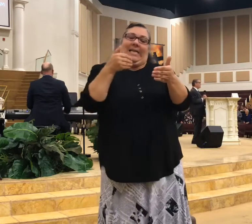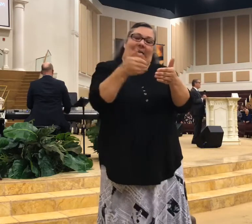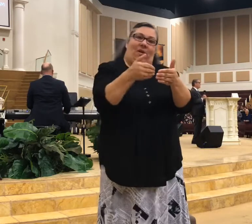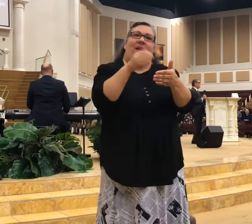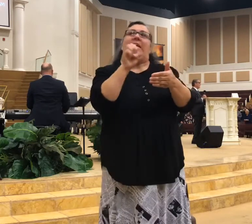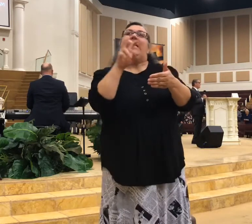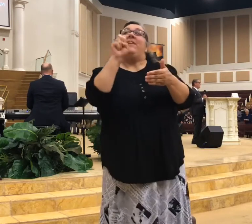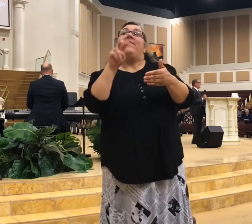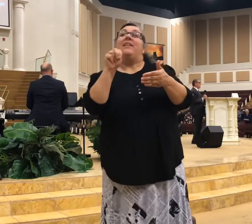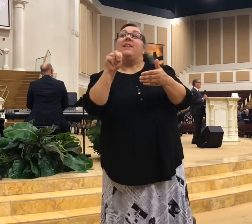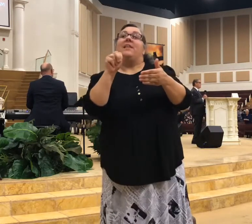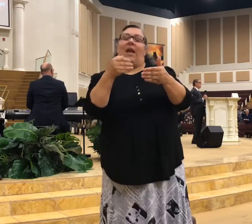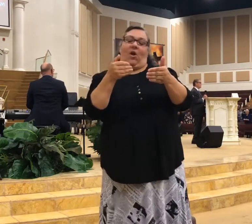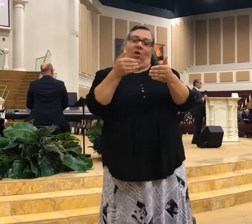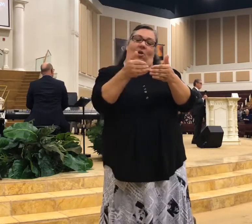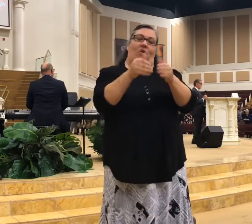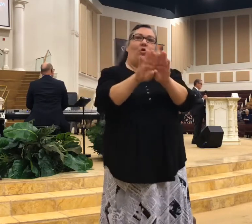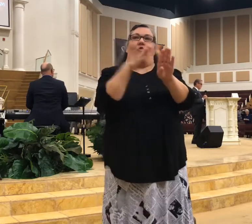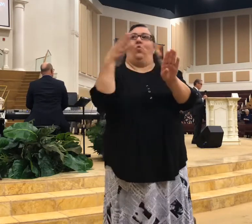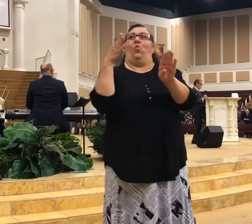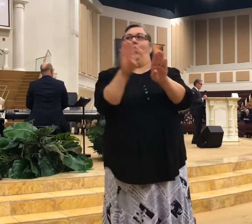even at the doors.